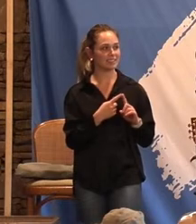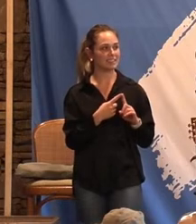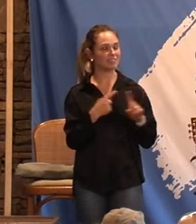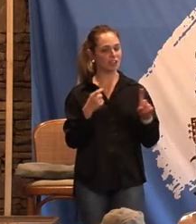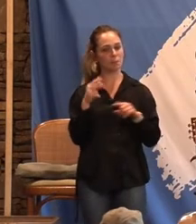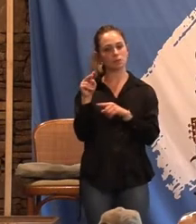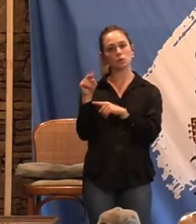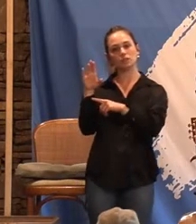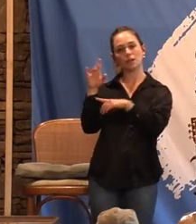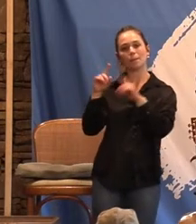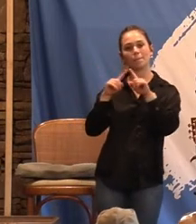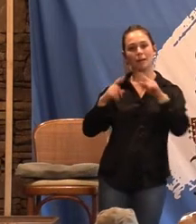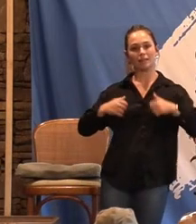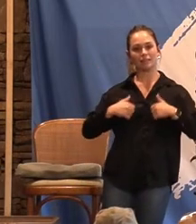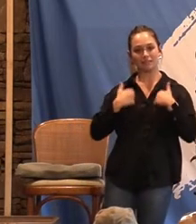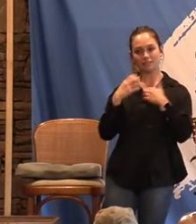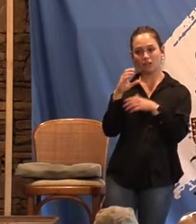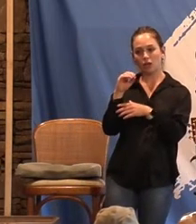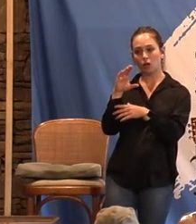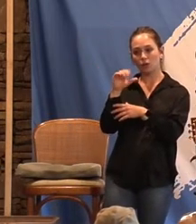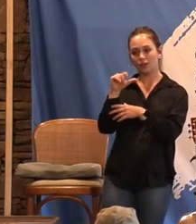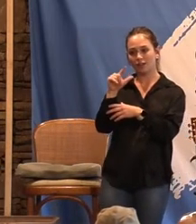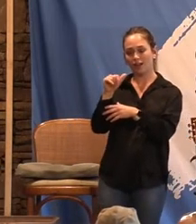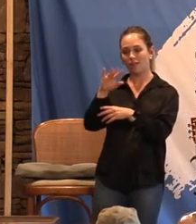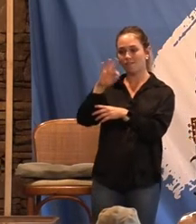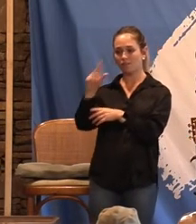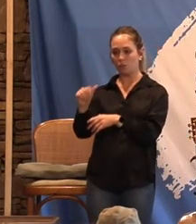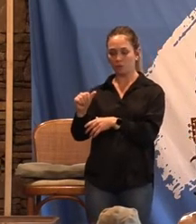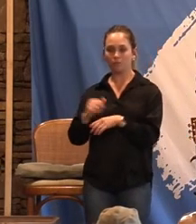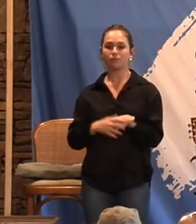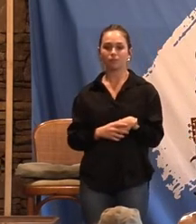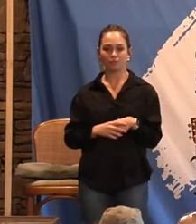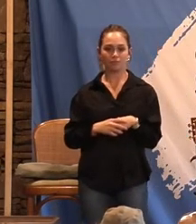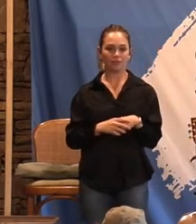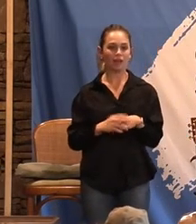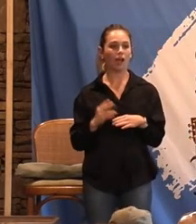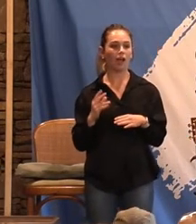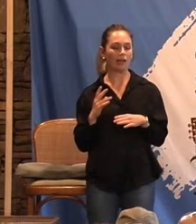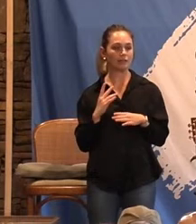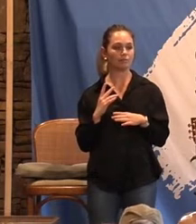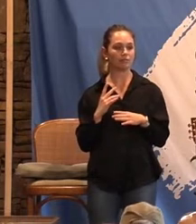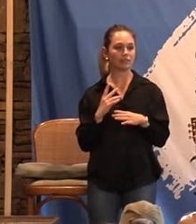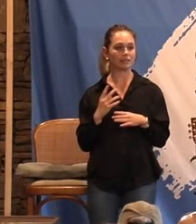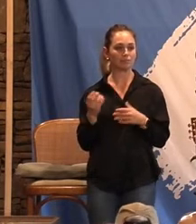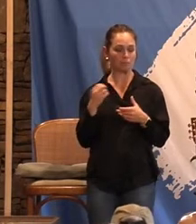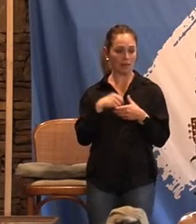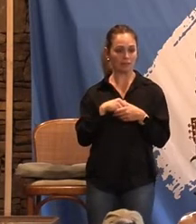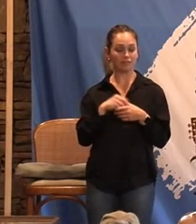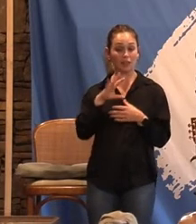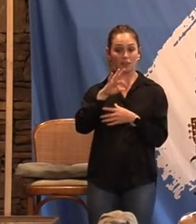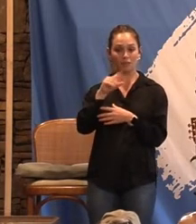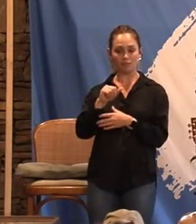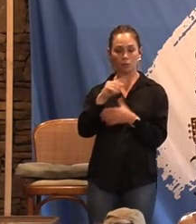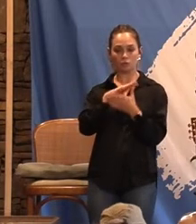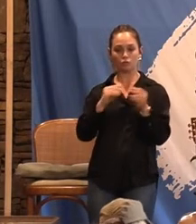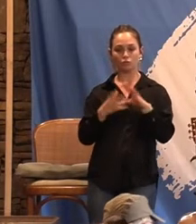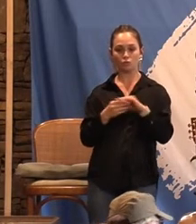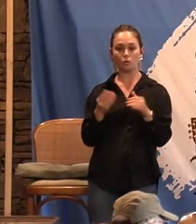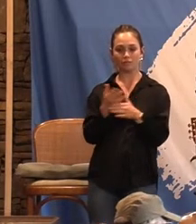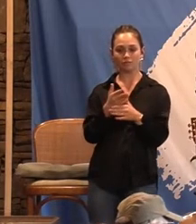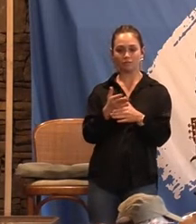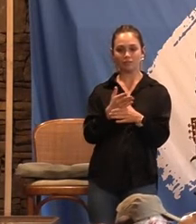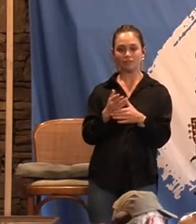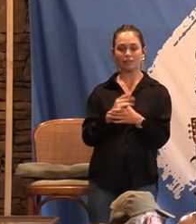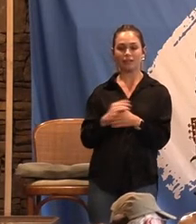He's from North Carolina, but he lives in Ocala, Florida. And he's active in the Florida Storytelling Association. And